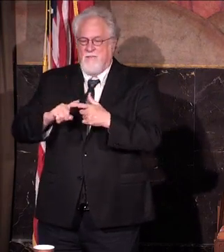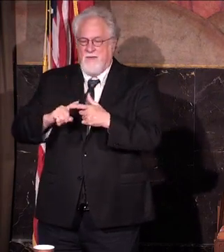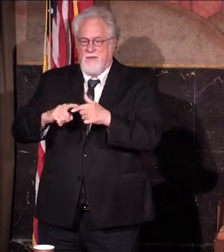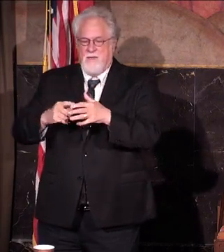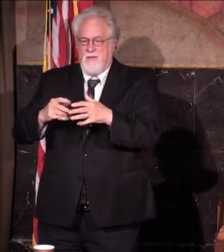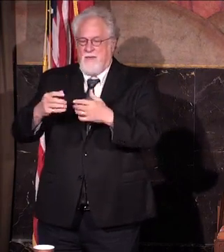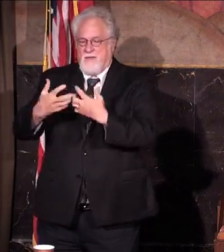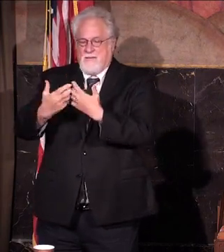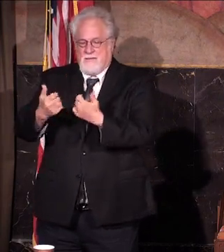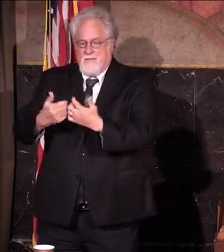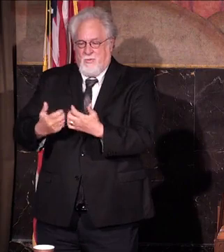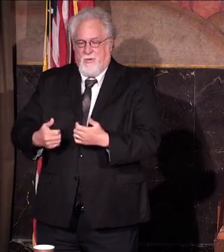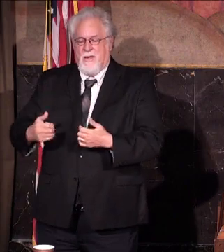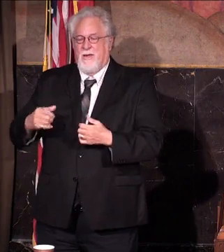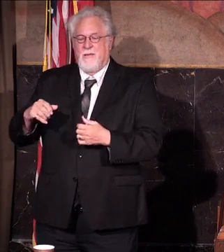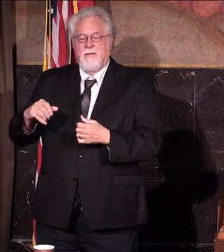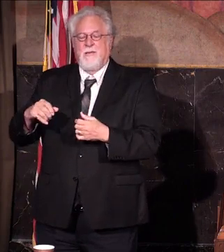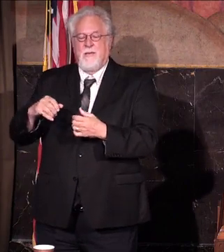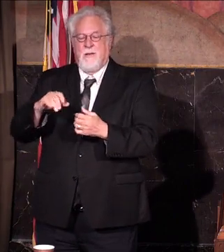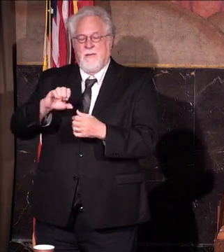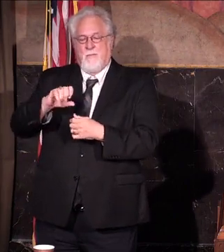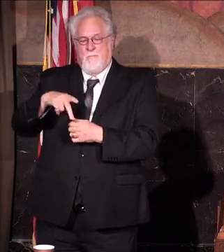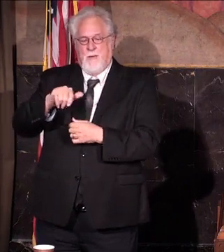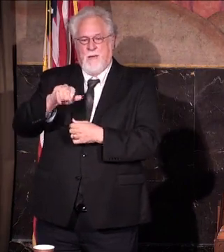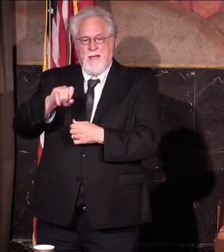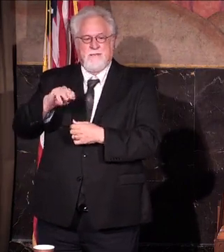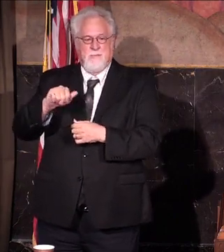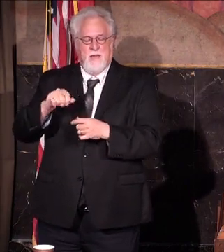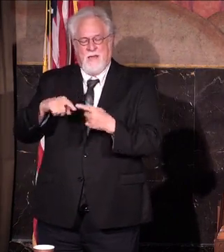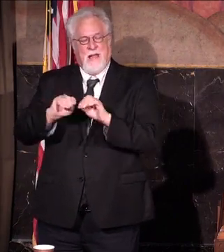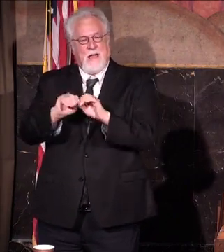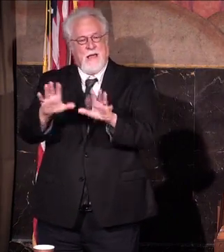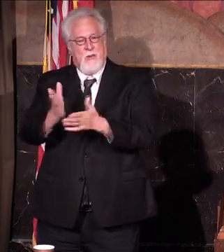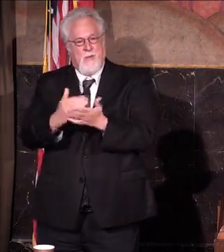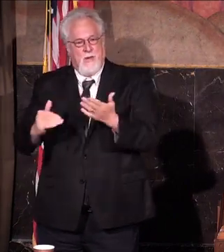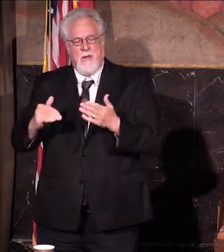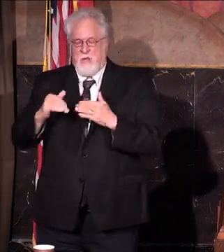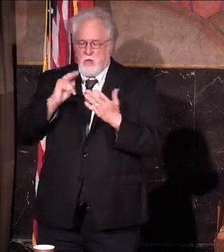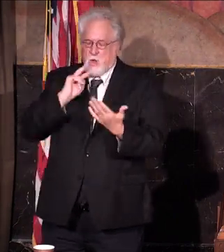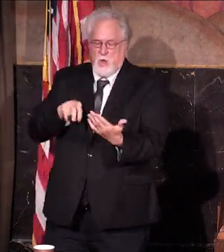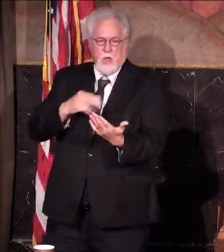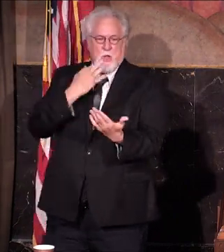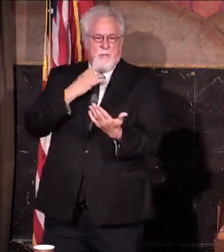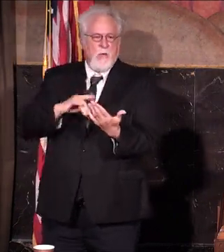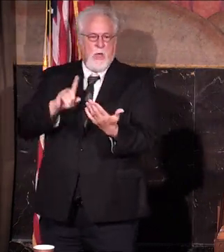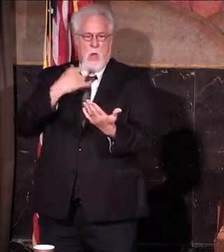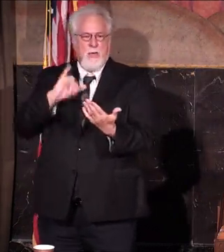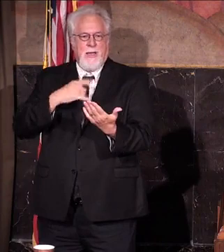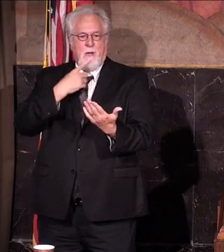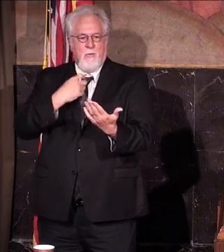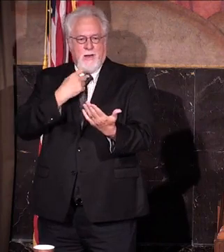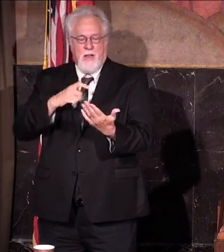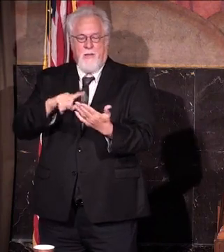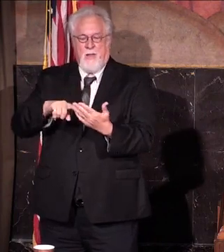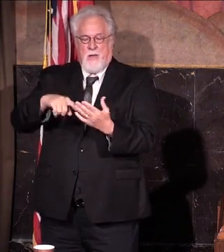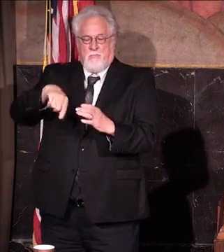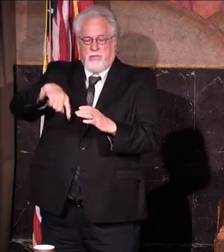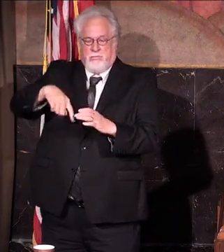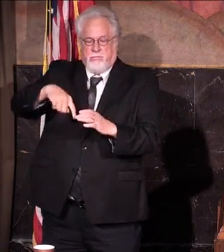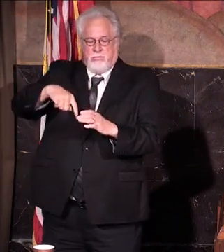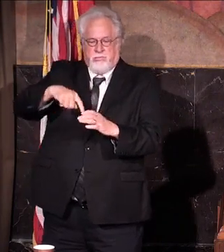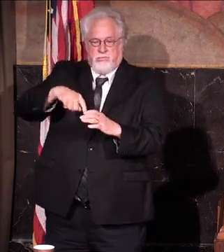the plasma portion off of the blood, the so-called clear portion. You know, blood, when you look at it, it's all red, but if you centrifuge it and you get